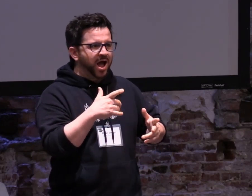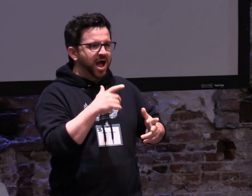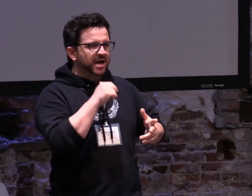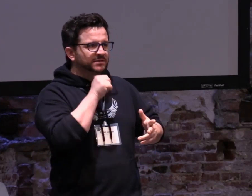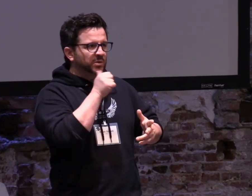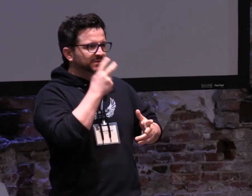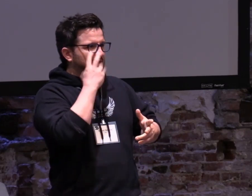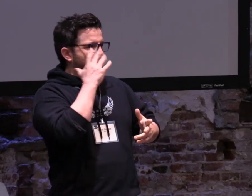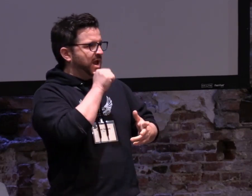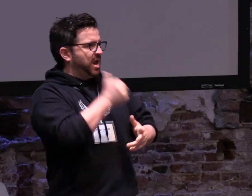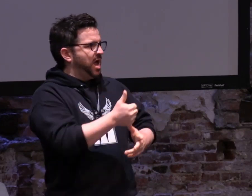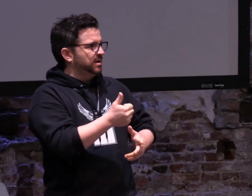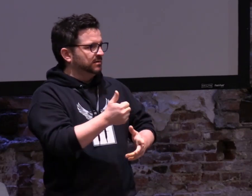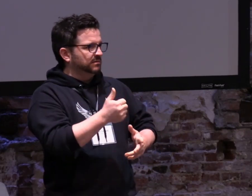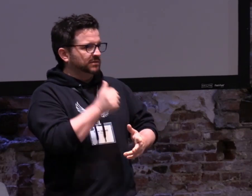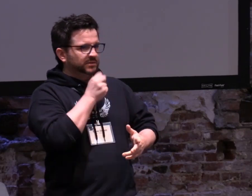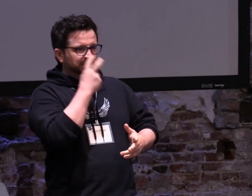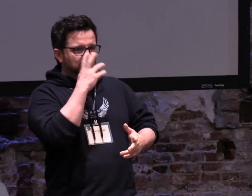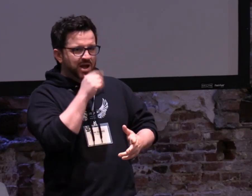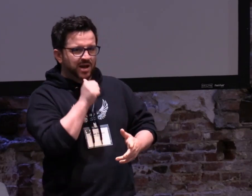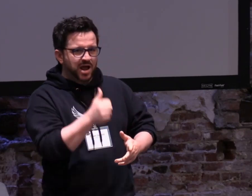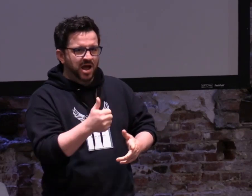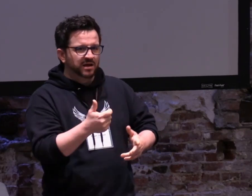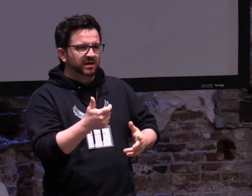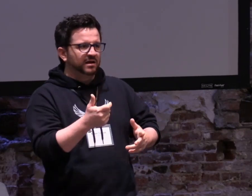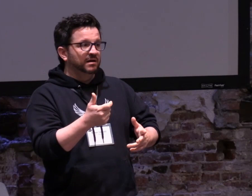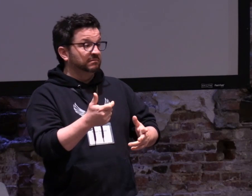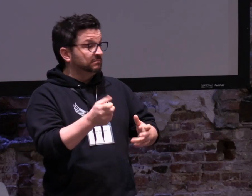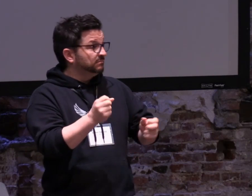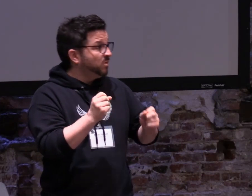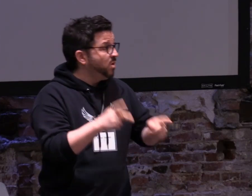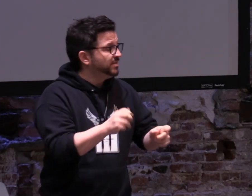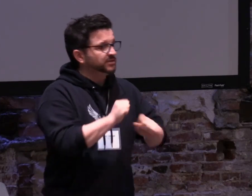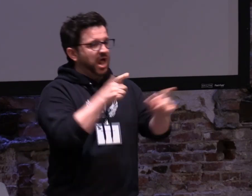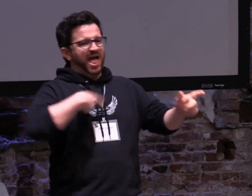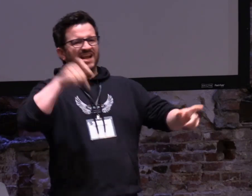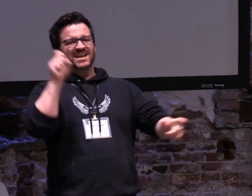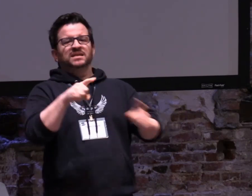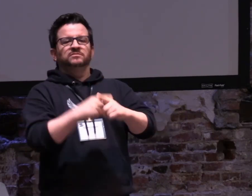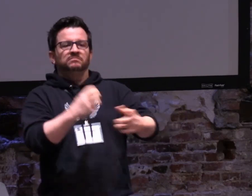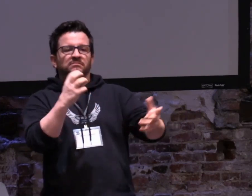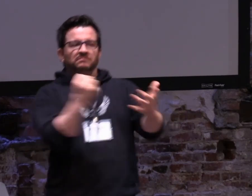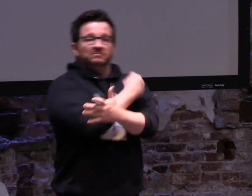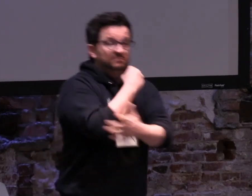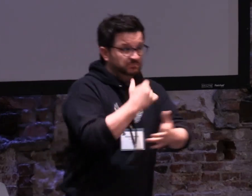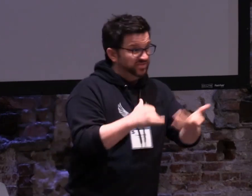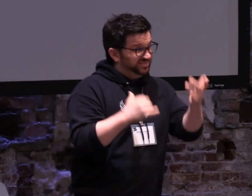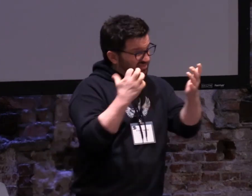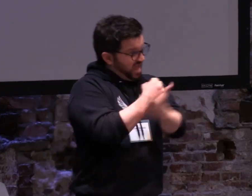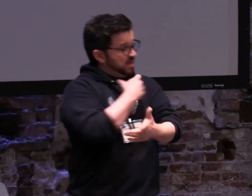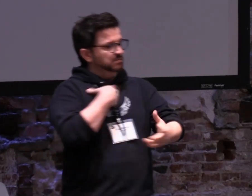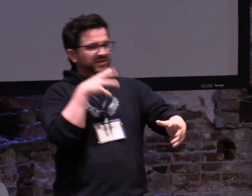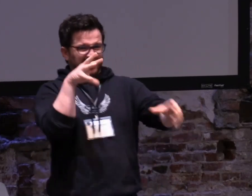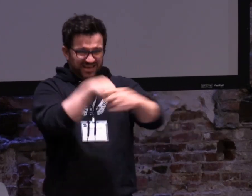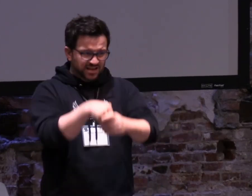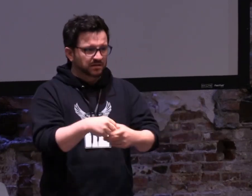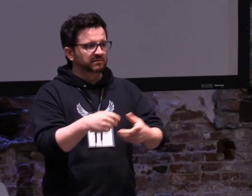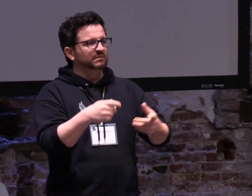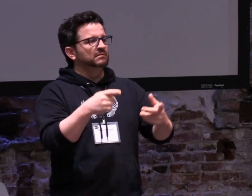I asked if I could call in and sign my piece. I got no resistance. So there was an